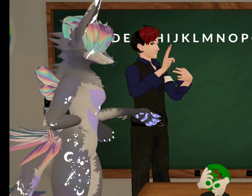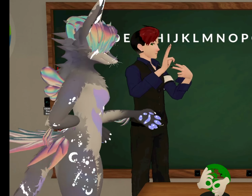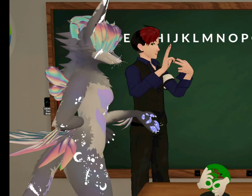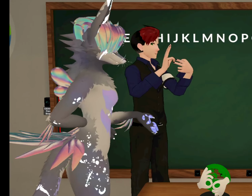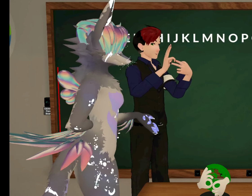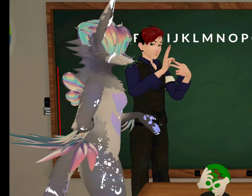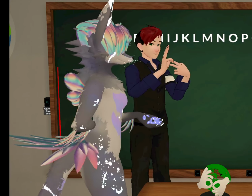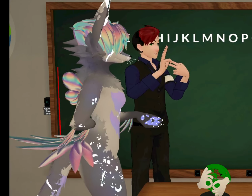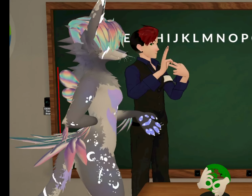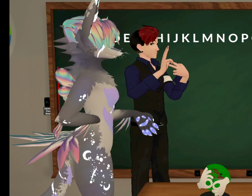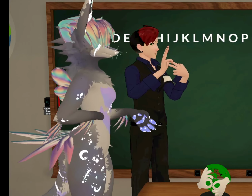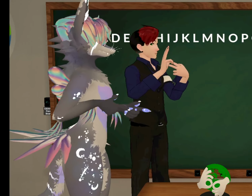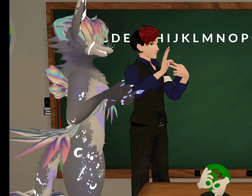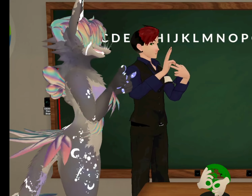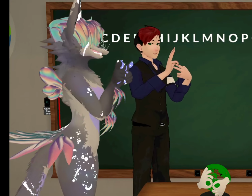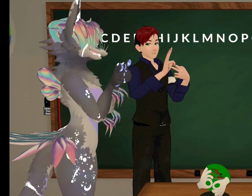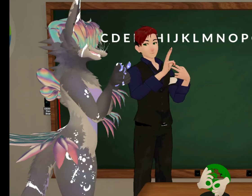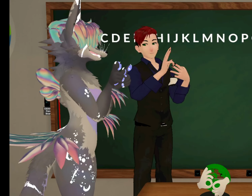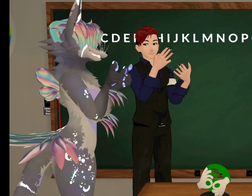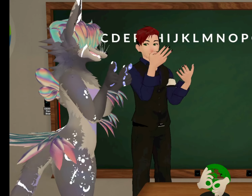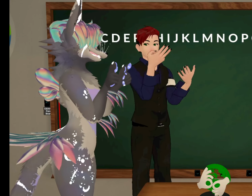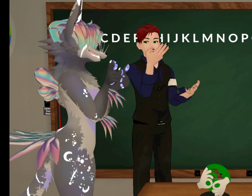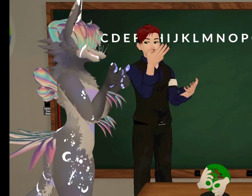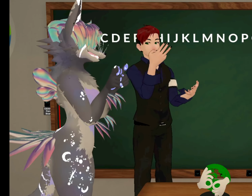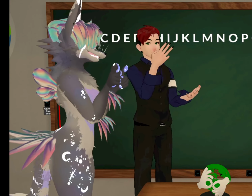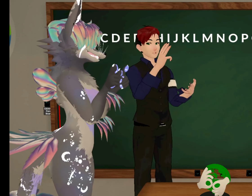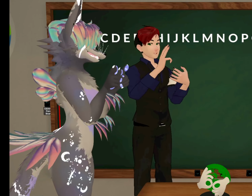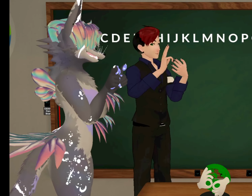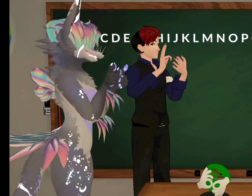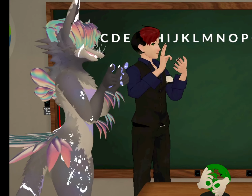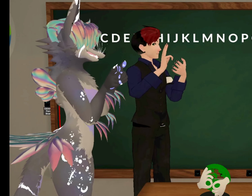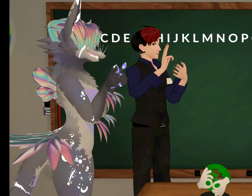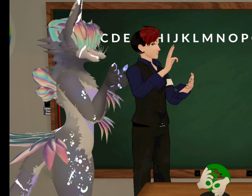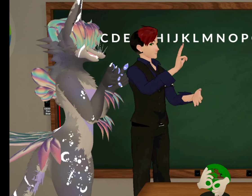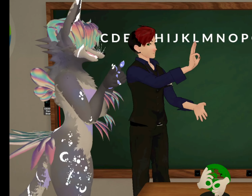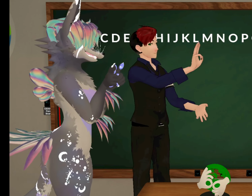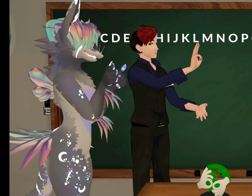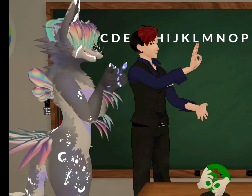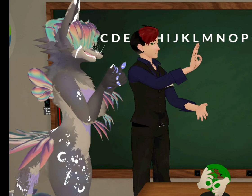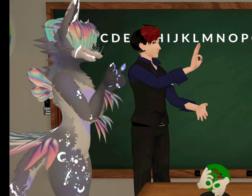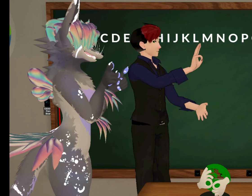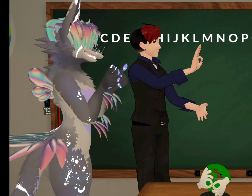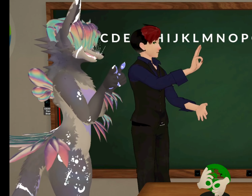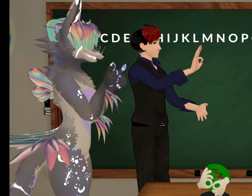you're actually grabbing your pinky with your thumb, but in VR, this is close enough. So this is our W.